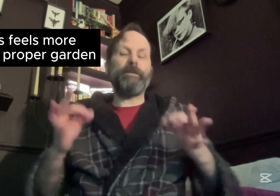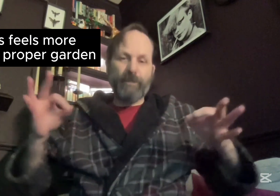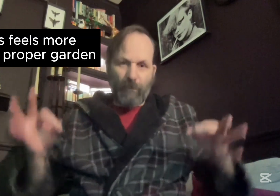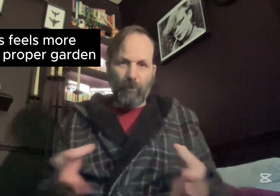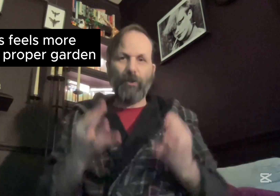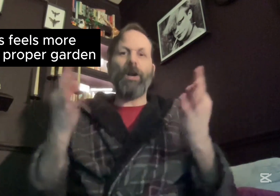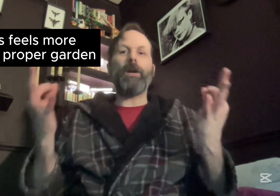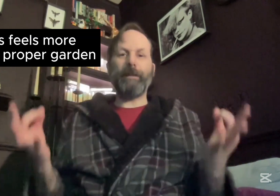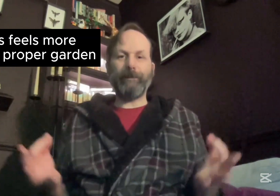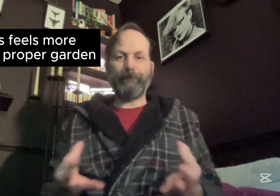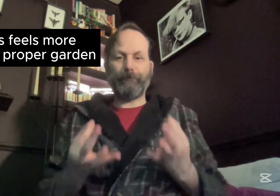garden, garden.